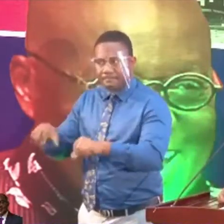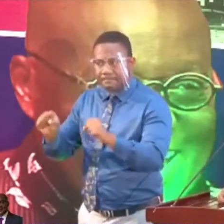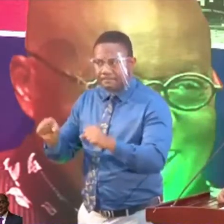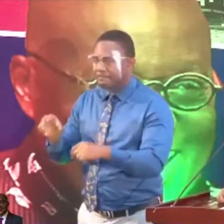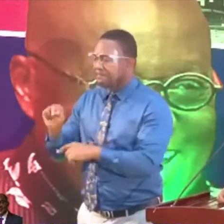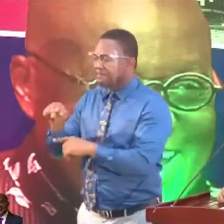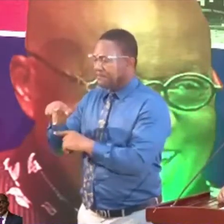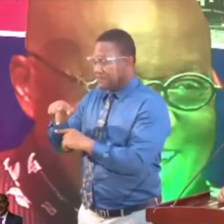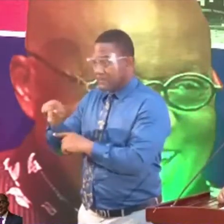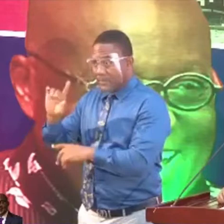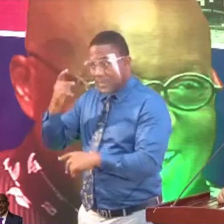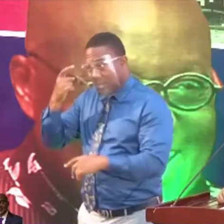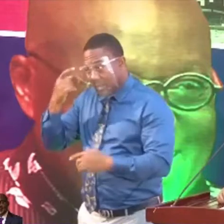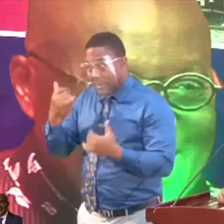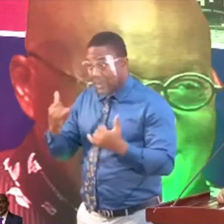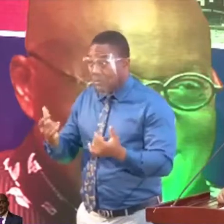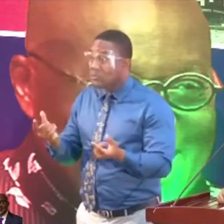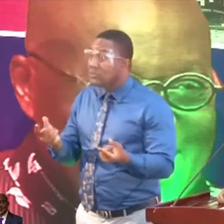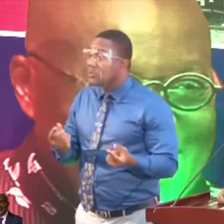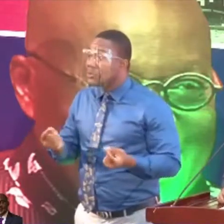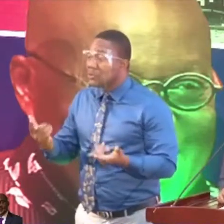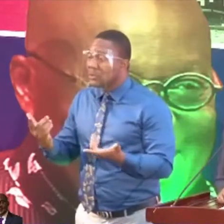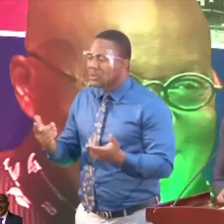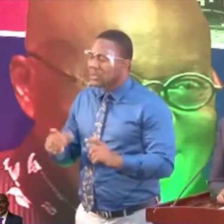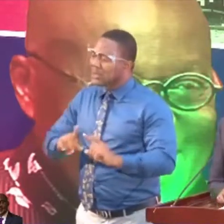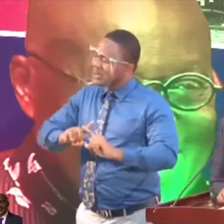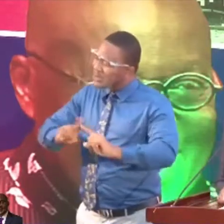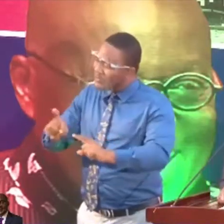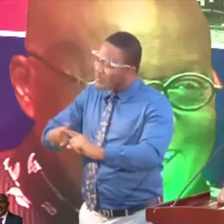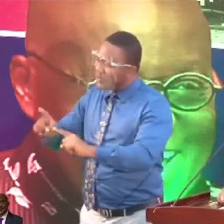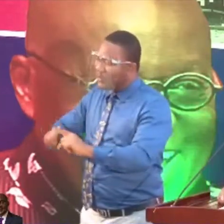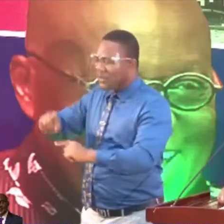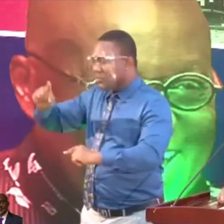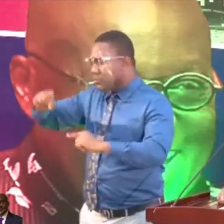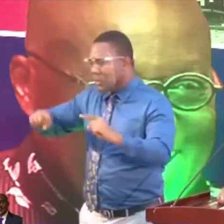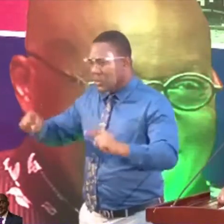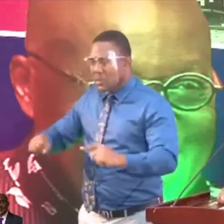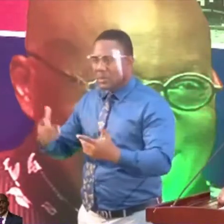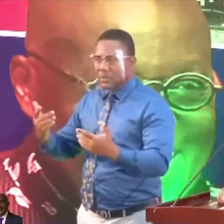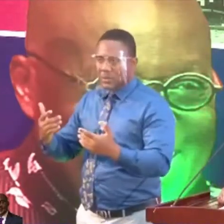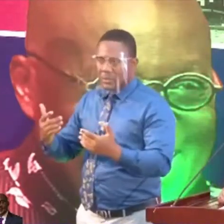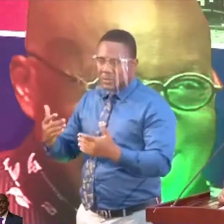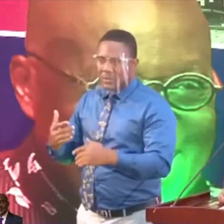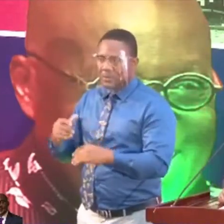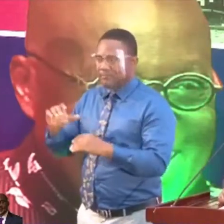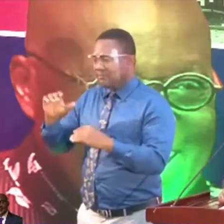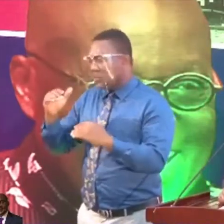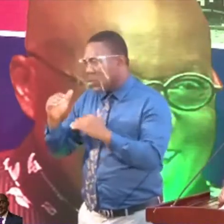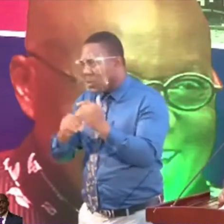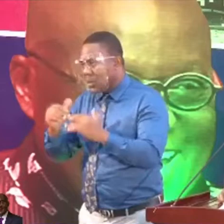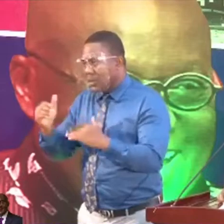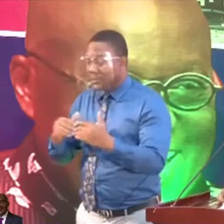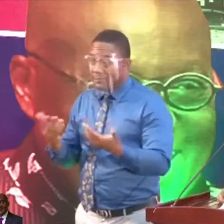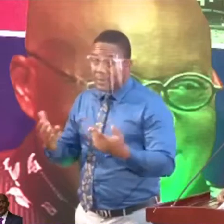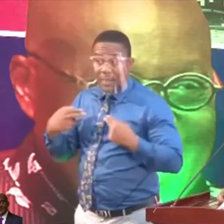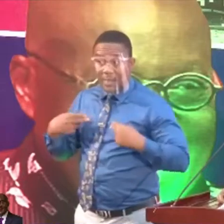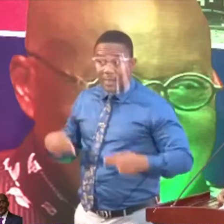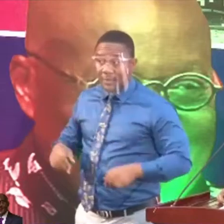MPP government has embarked on numerous infrastructure development in the health sector. We've